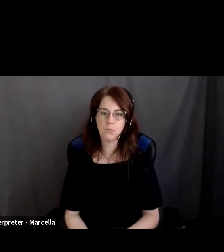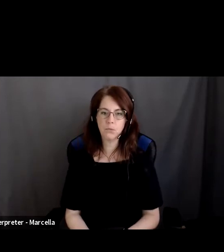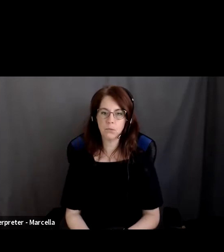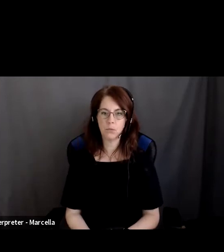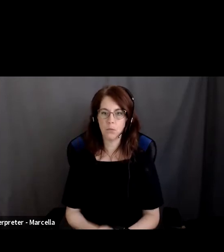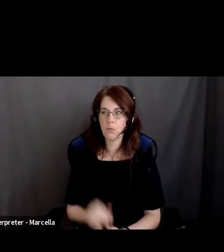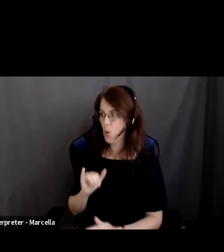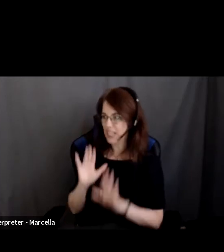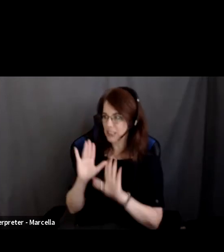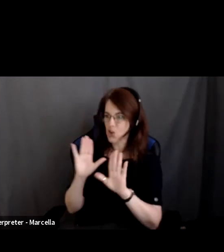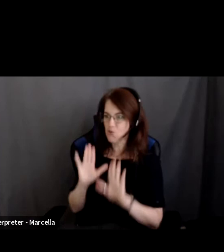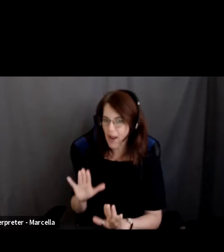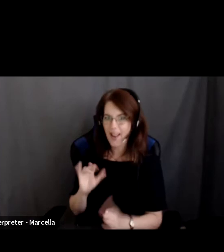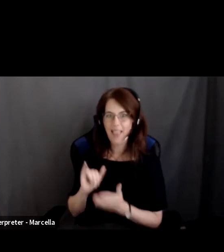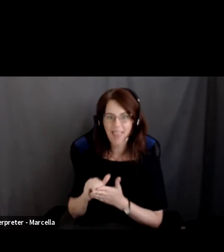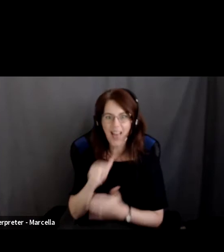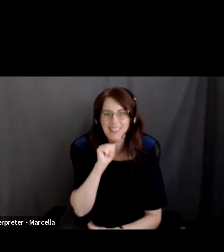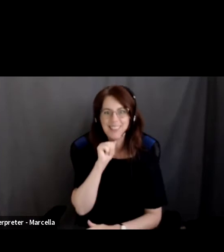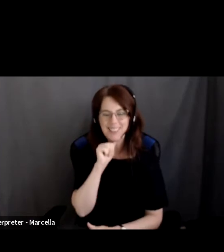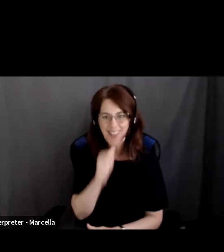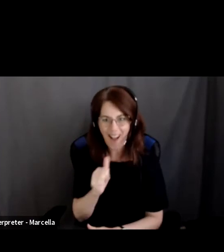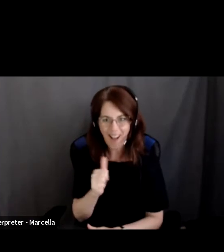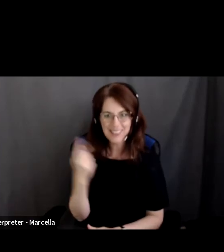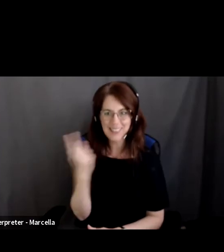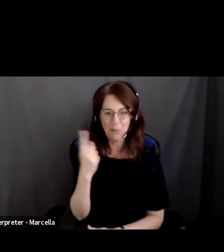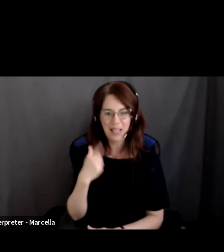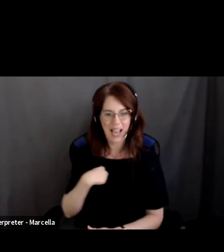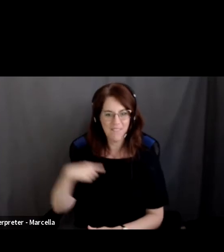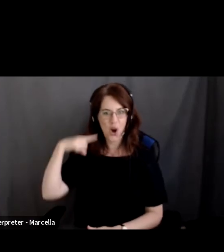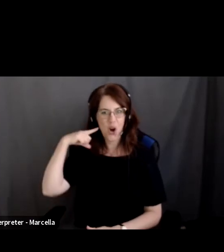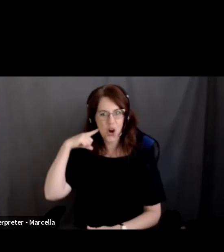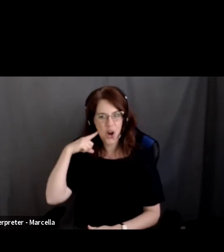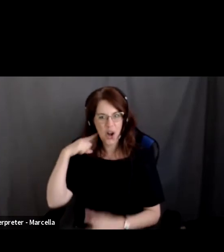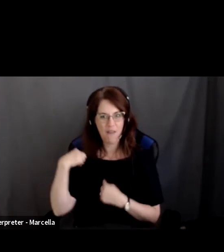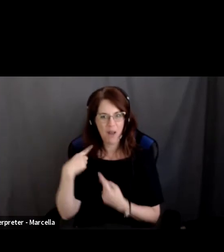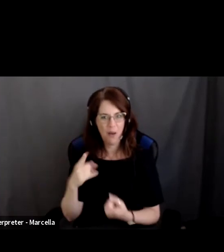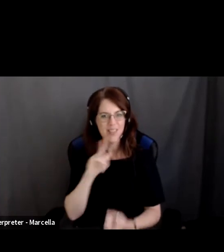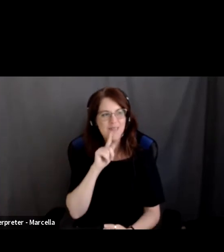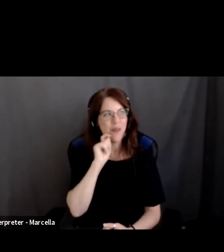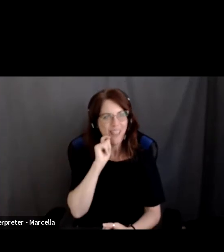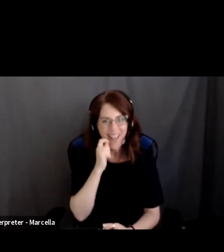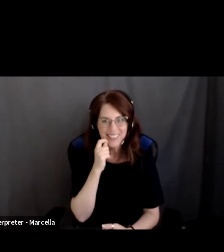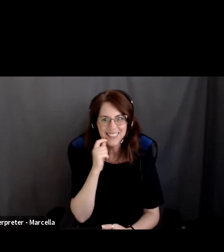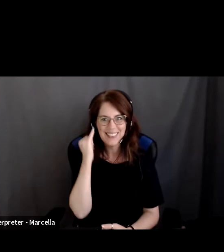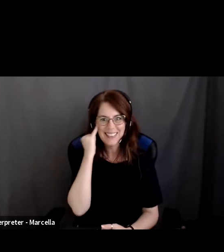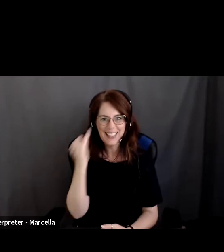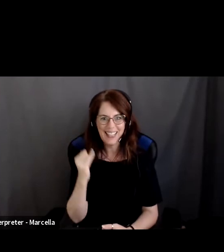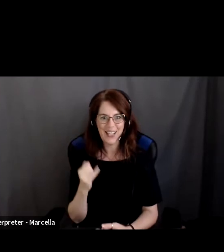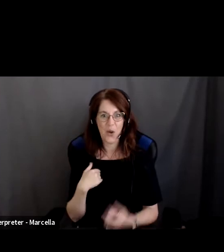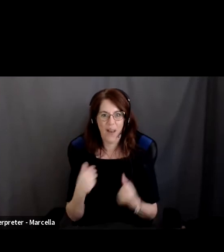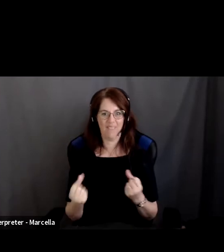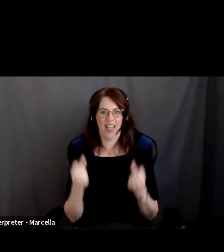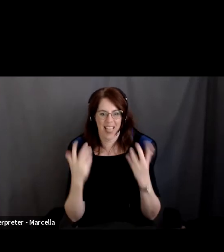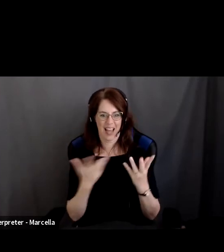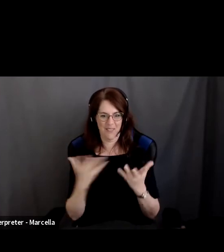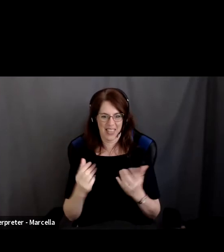That's great. That is not something that I've heard of. And I think what a cool idea. We have a lot of stuff